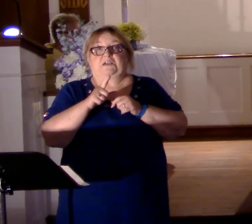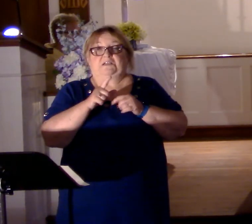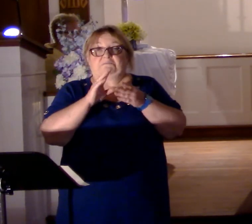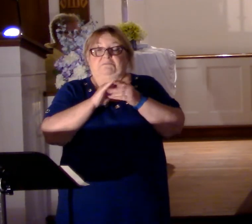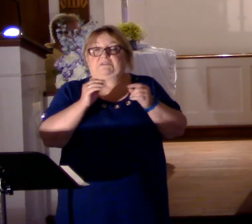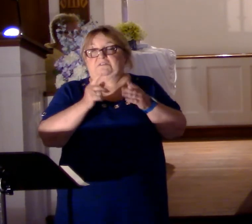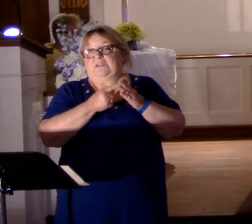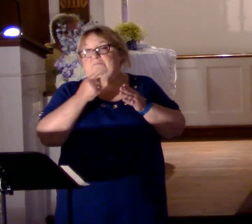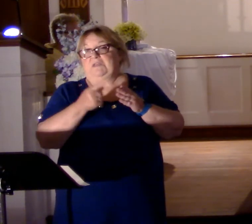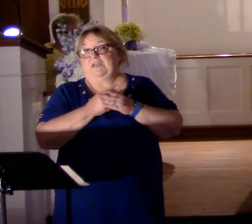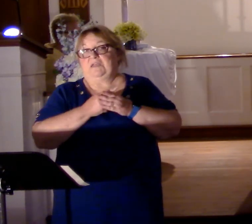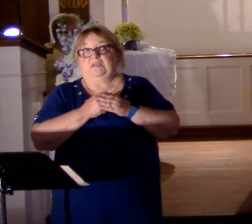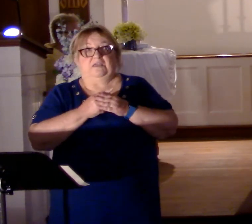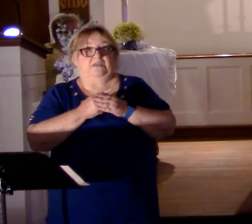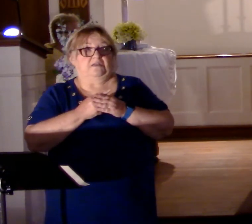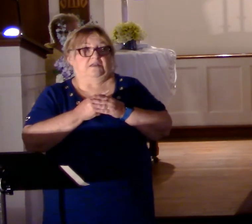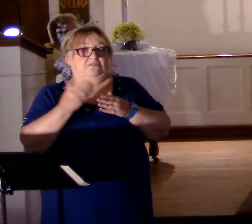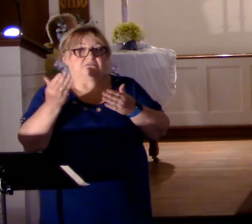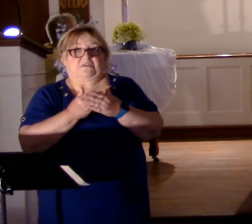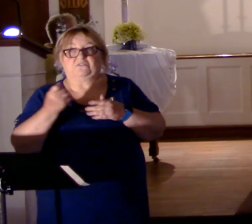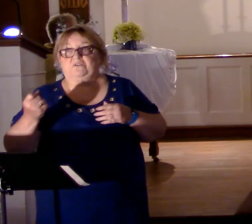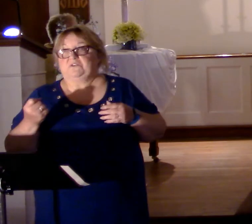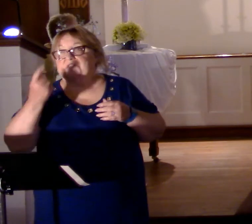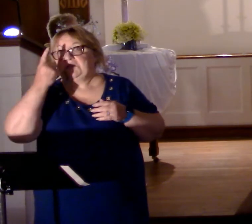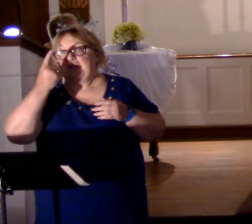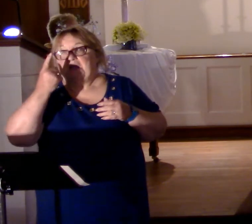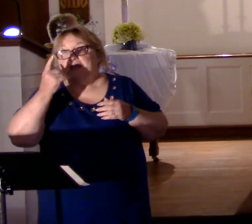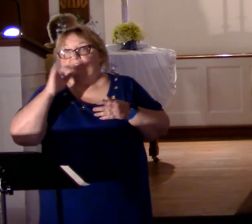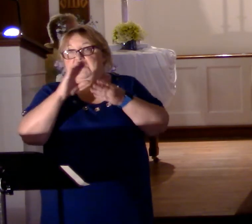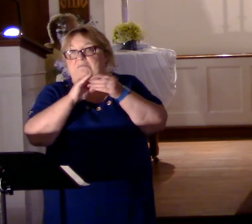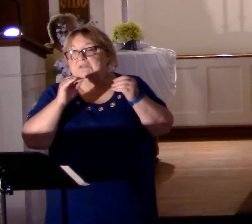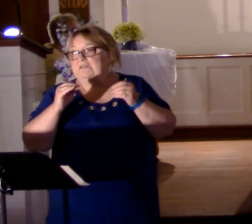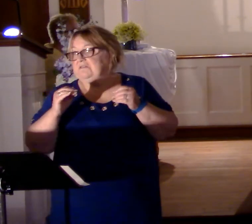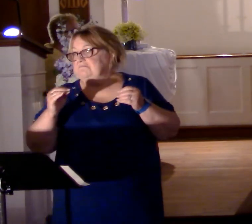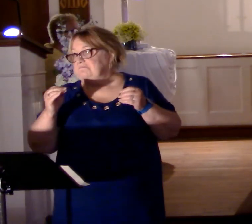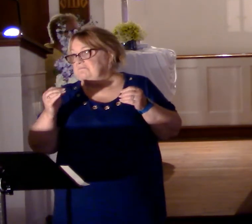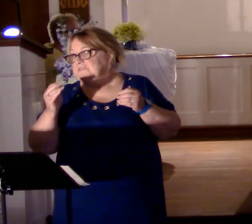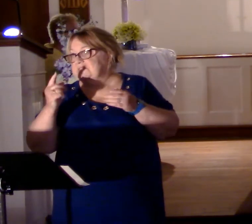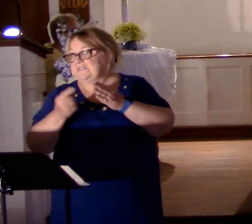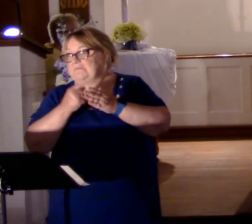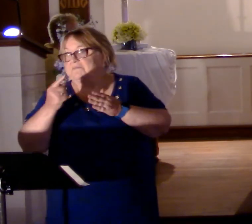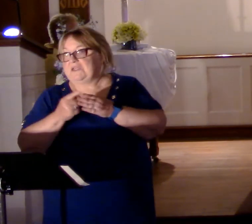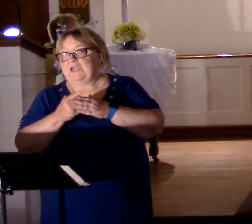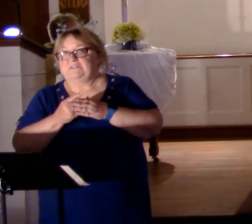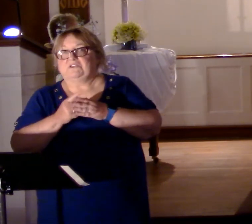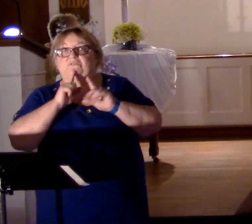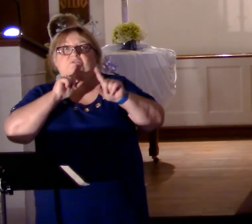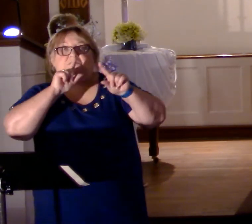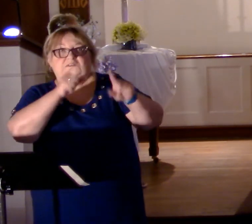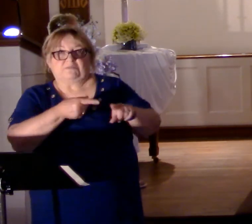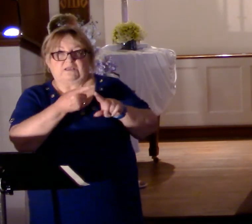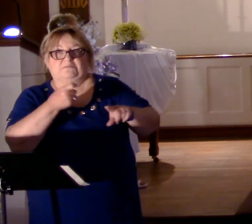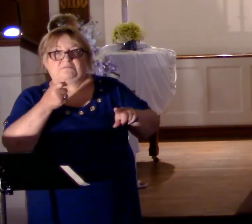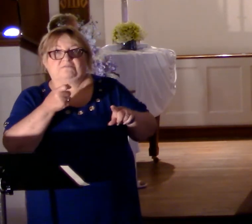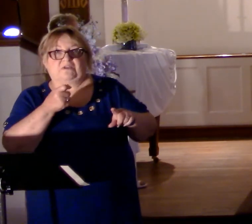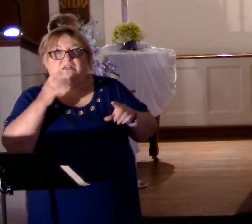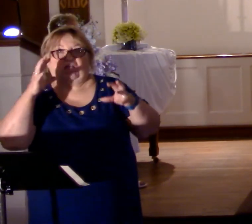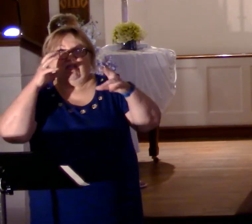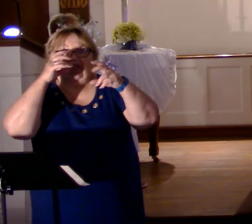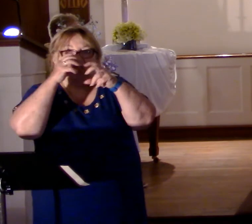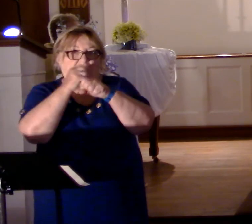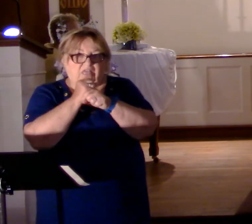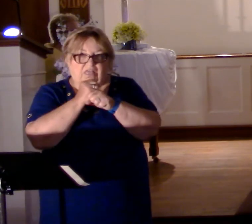and sometimes there is a failure to understand the gospel, and sometimes there is the response from